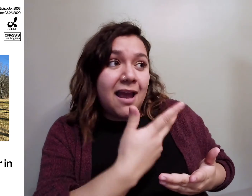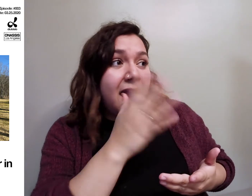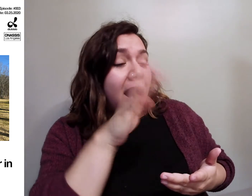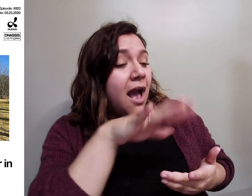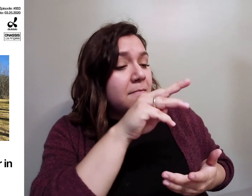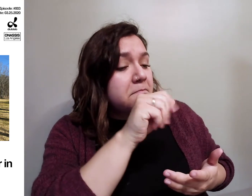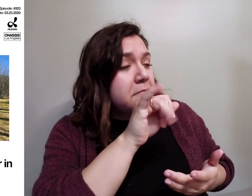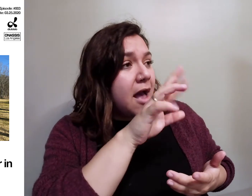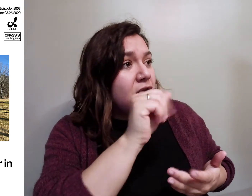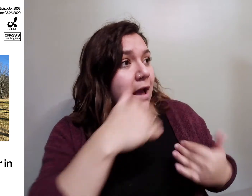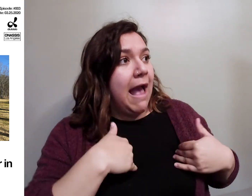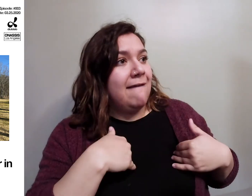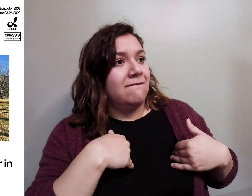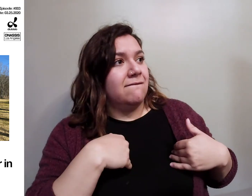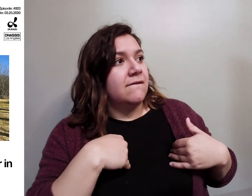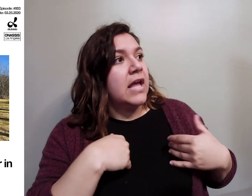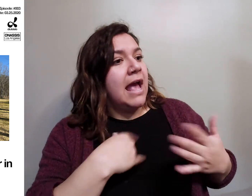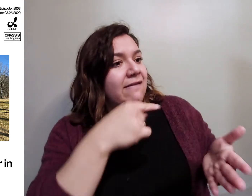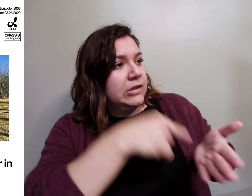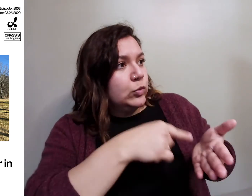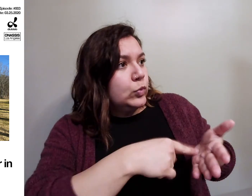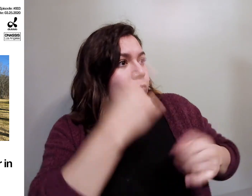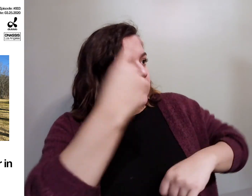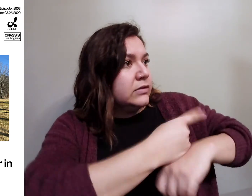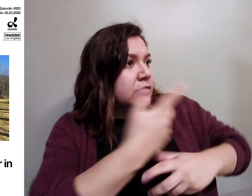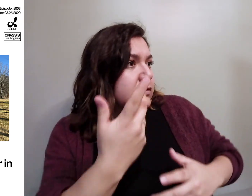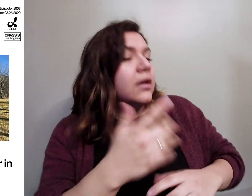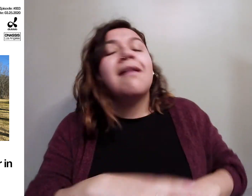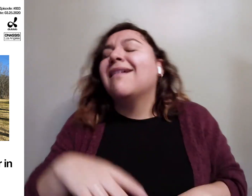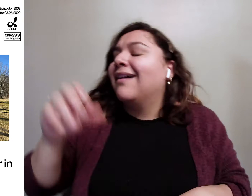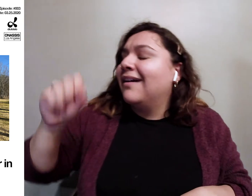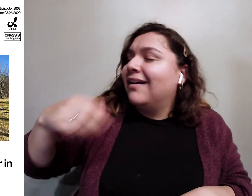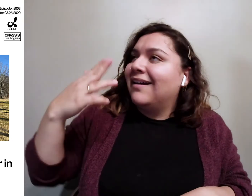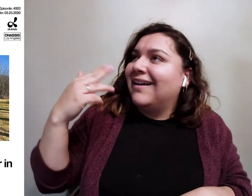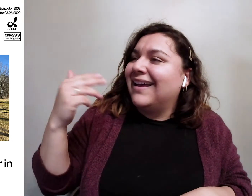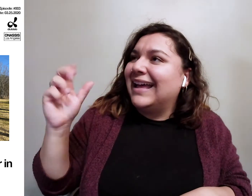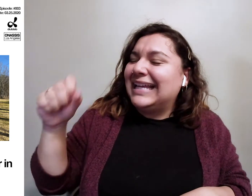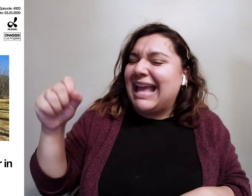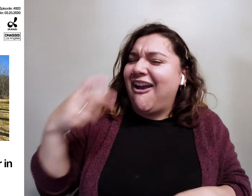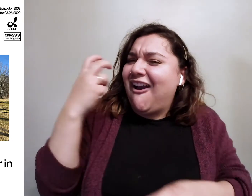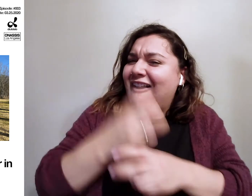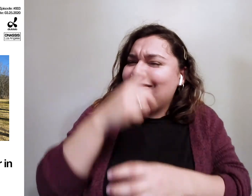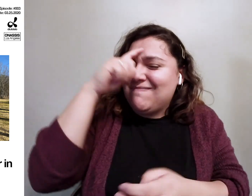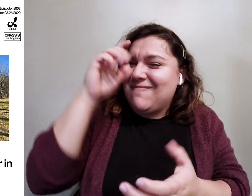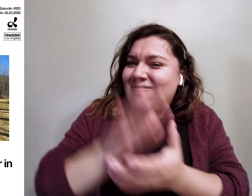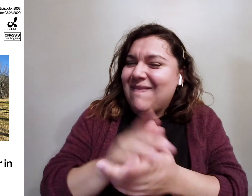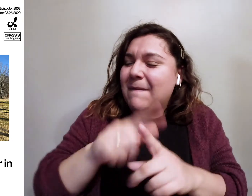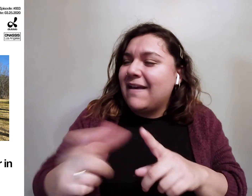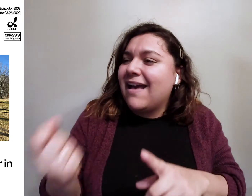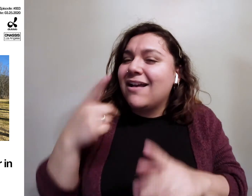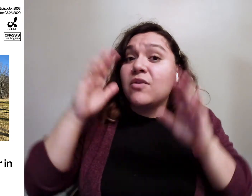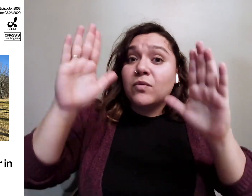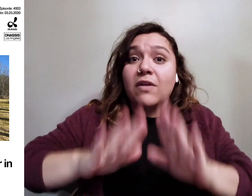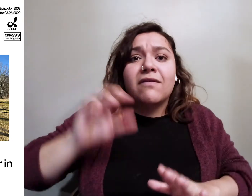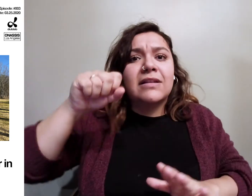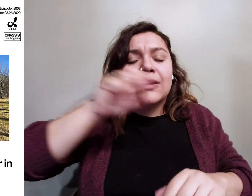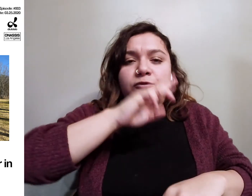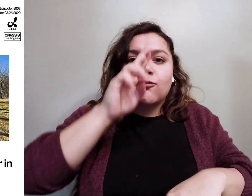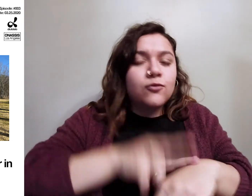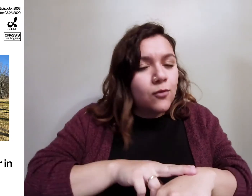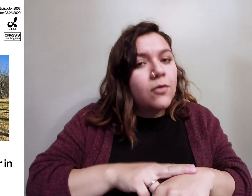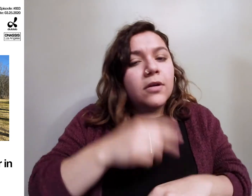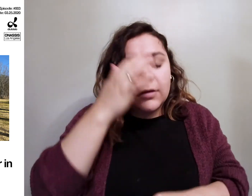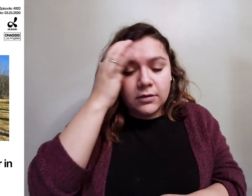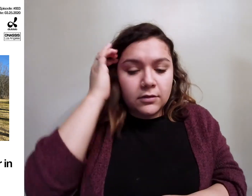and businesses will return and people will get their jobs and books will be printed